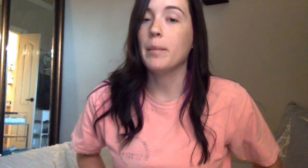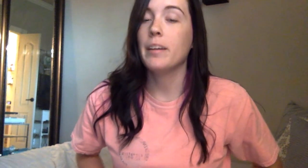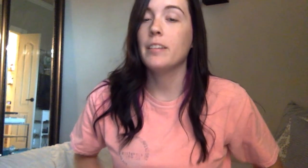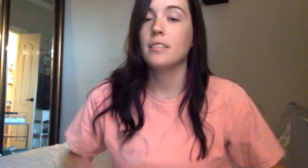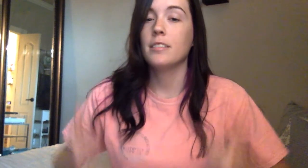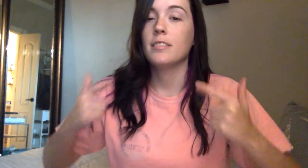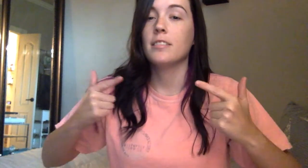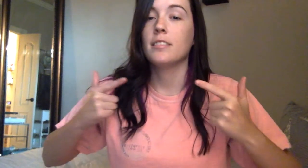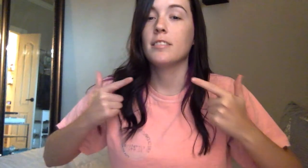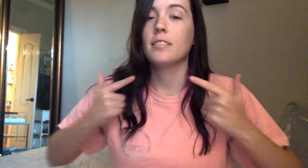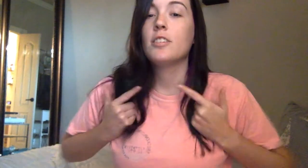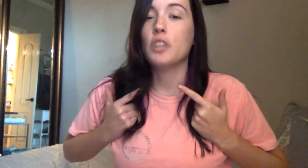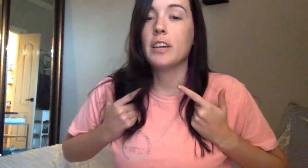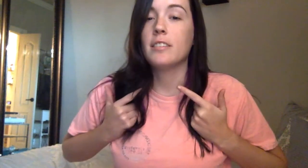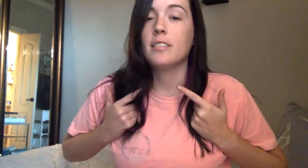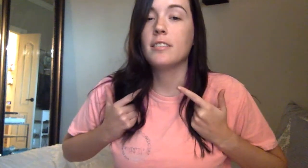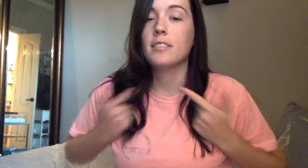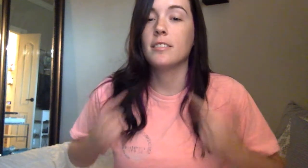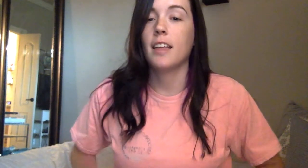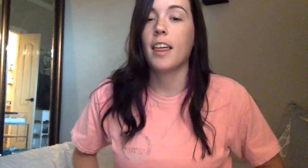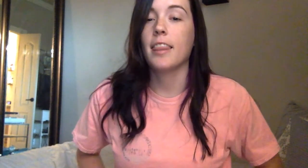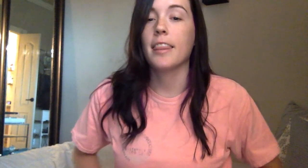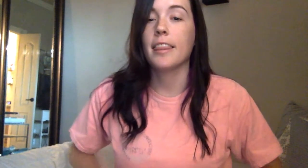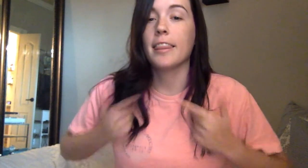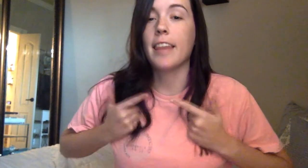button to chest. Life.